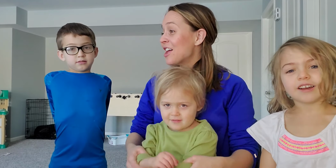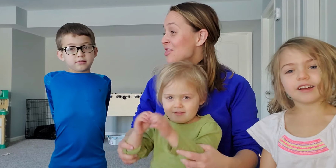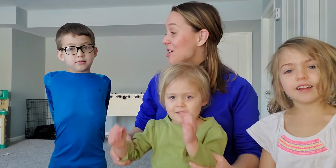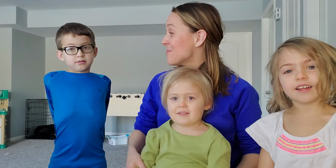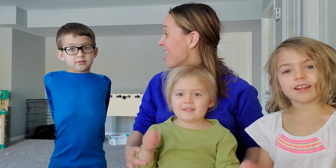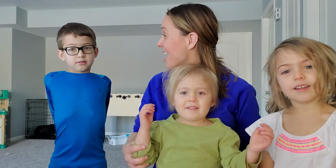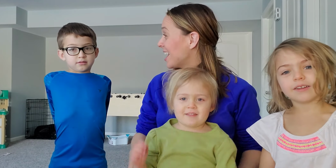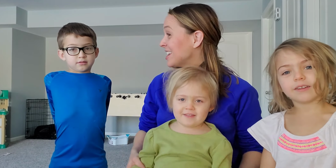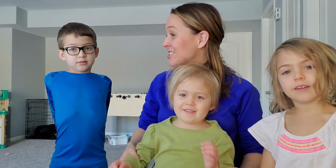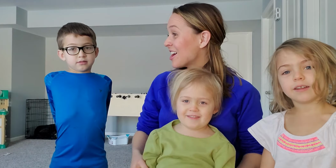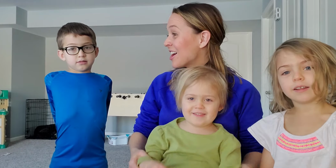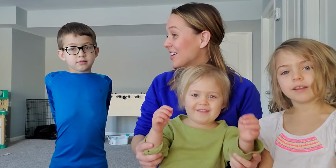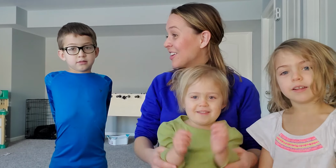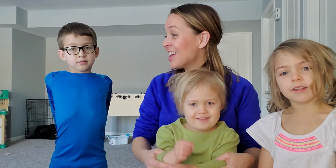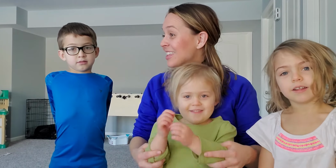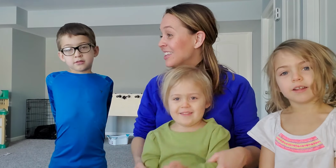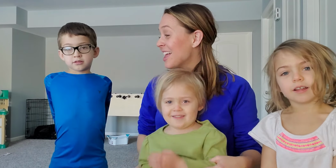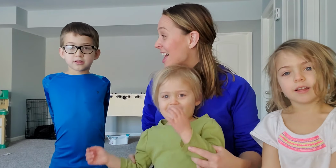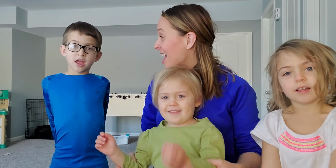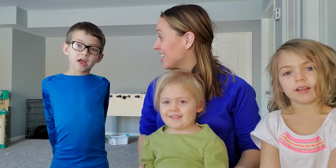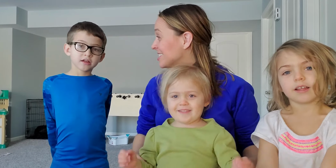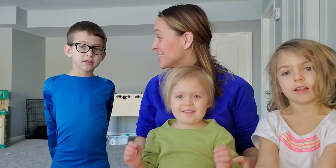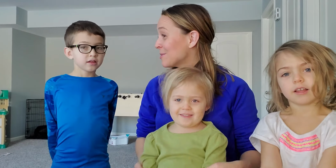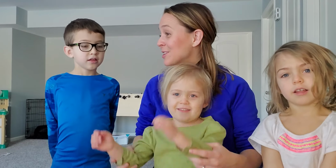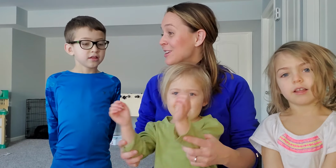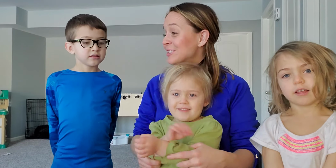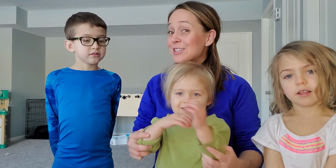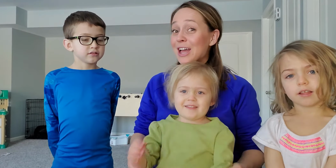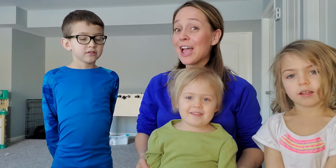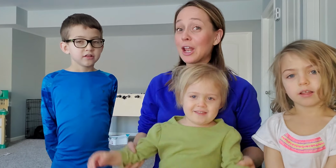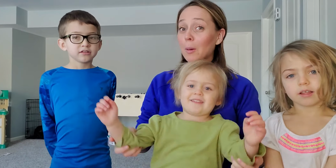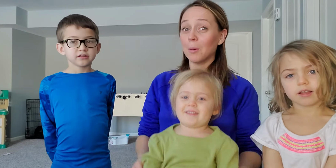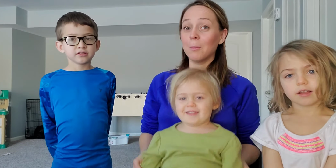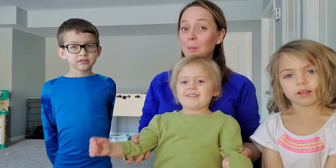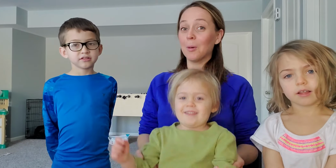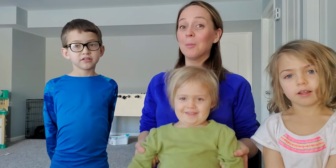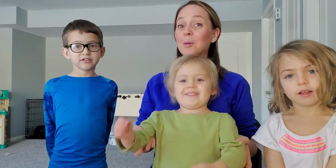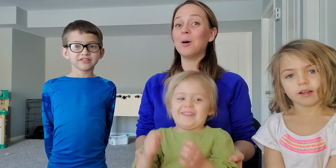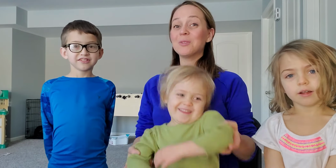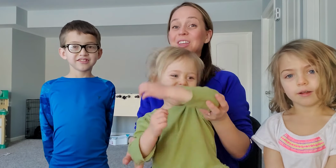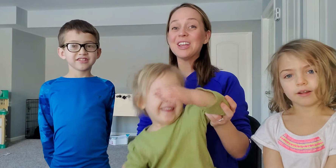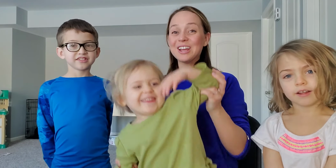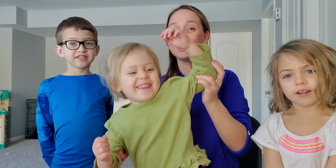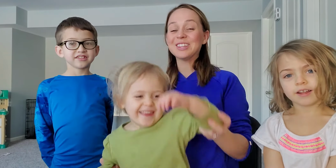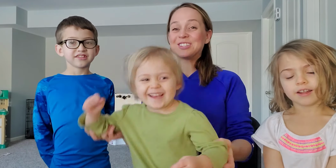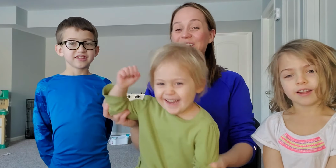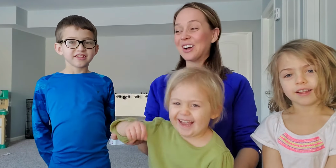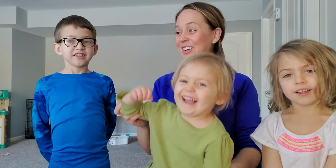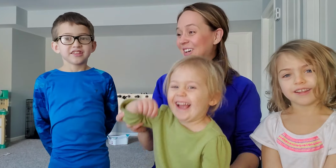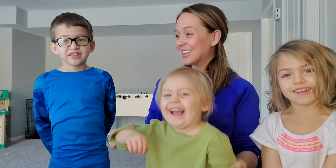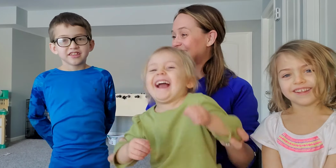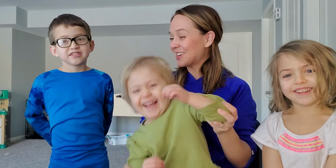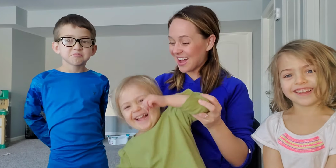the mighty jungle, the lion sleeps tonight. A boom, boom, boom, boom, boom. In the jungle, the